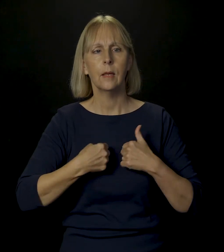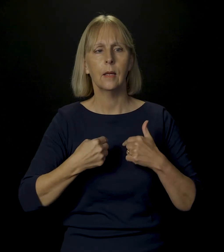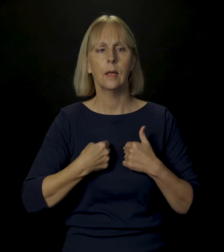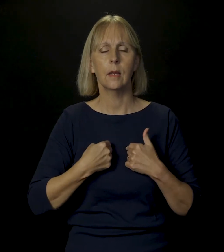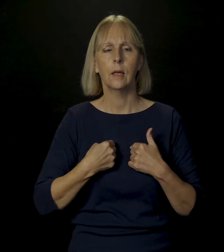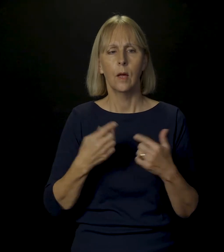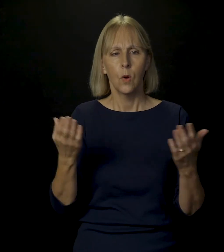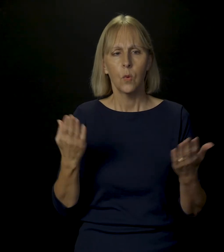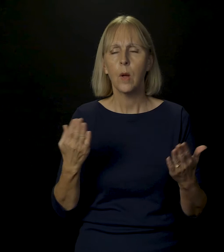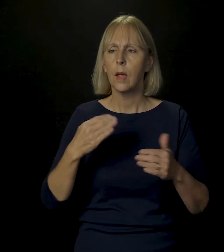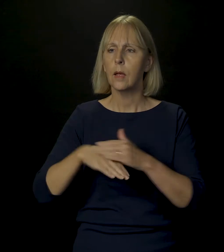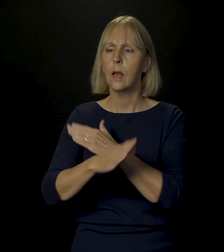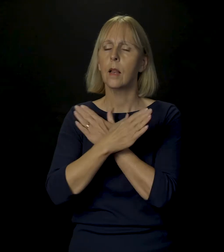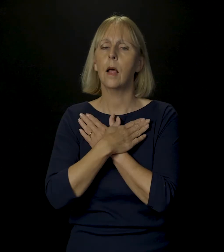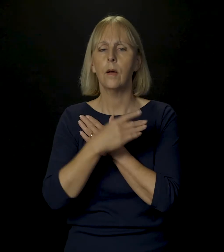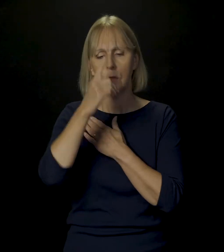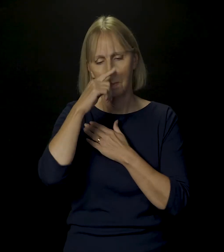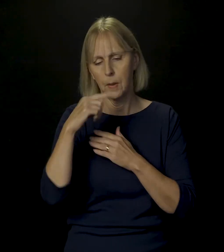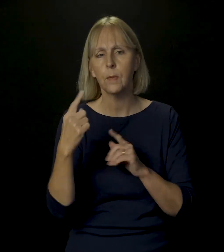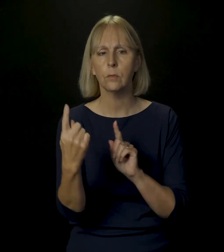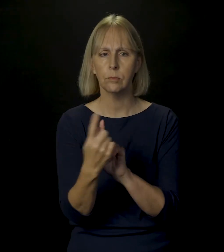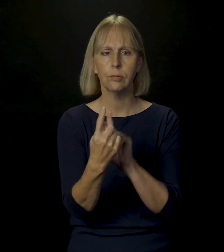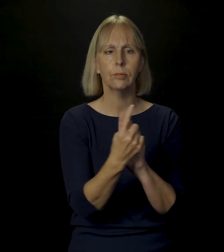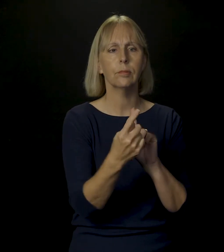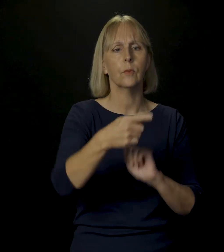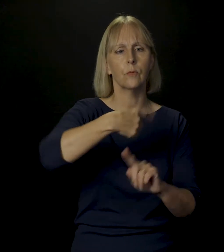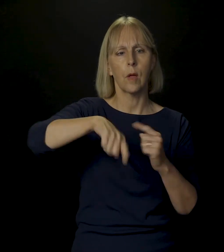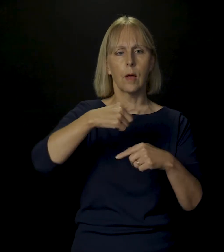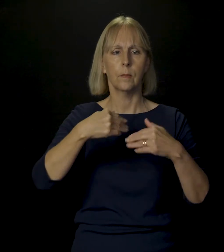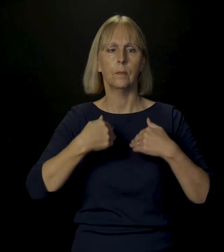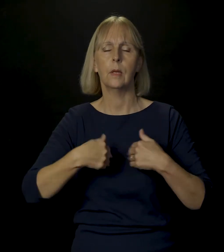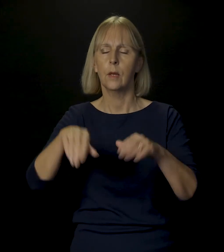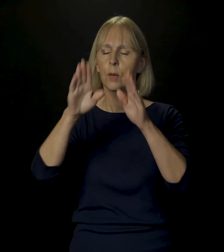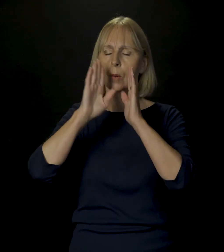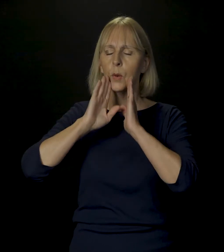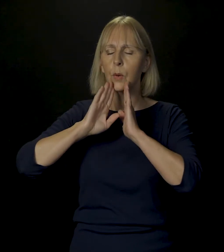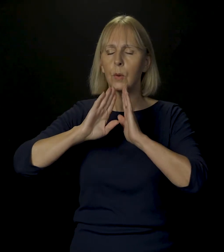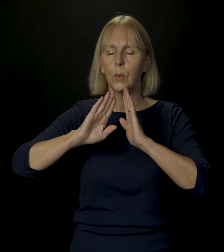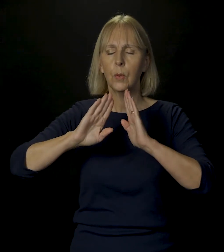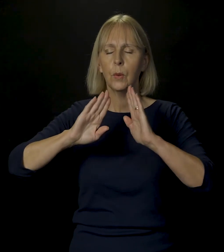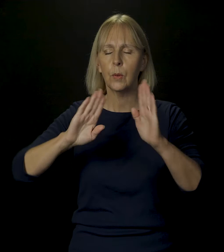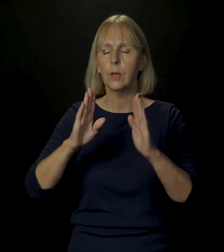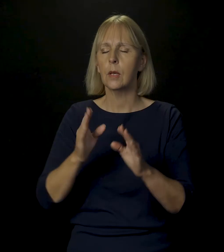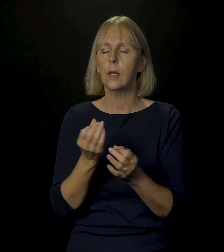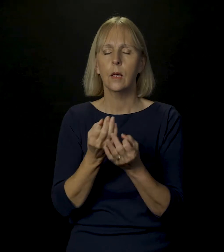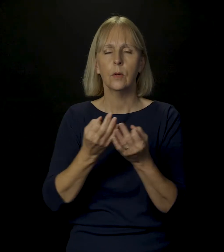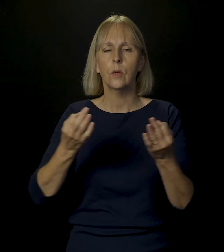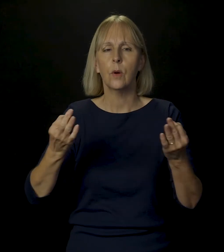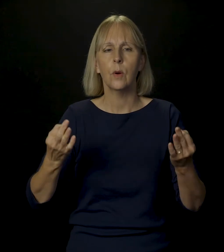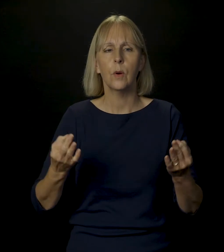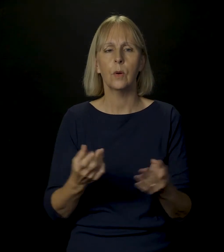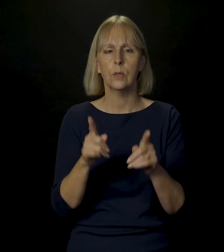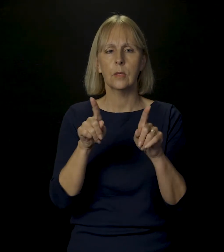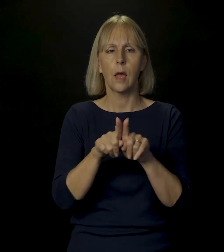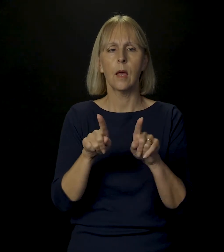In Your Love To Those Come on Let's Sing that Again Holy Holy There